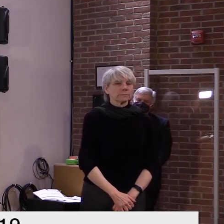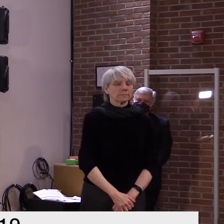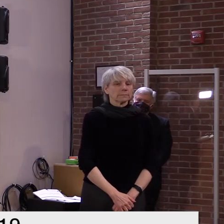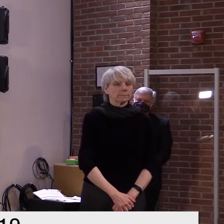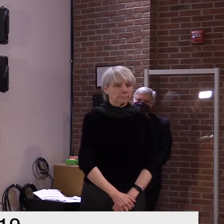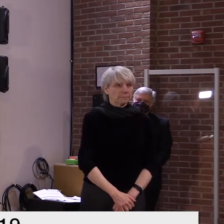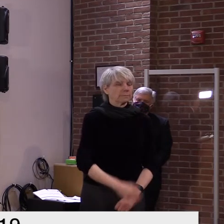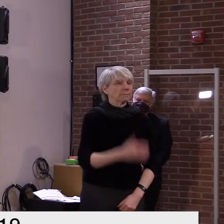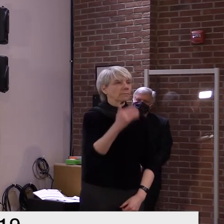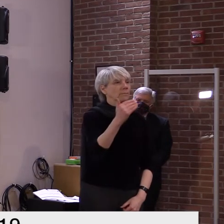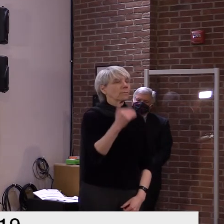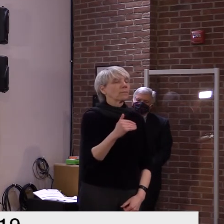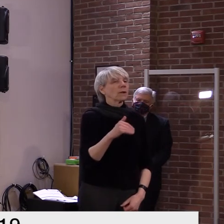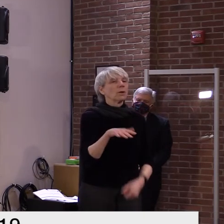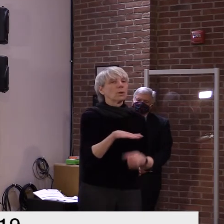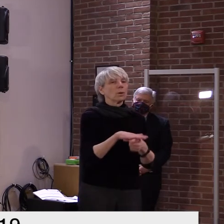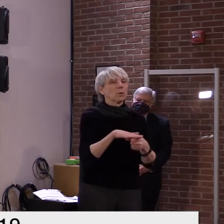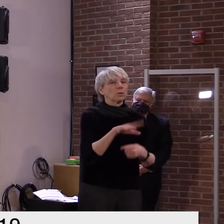Devin, Local